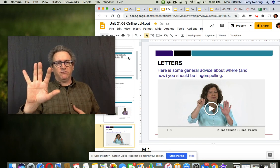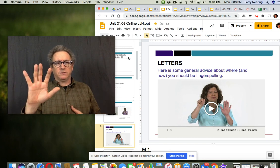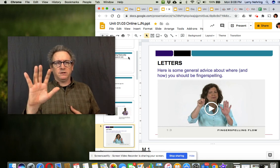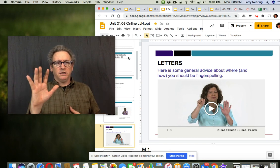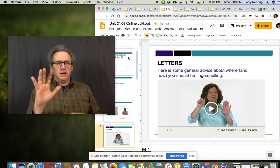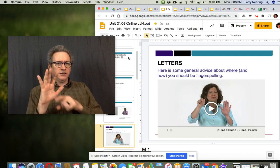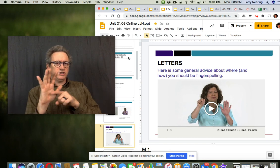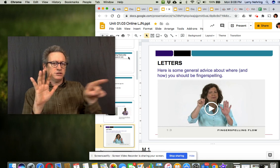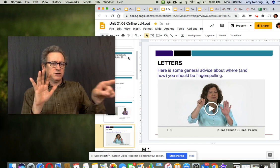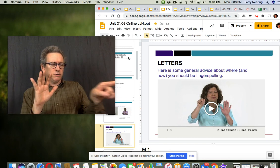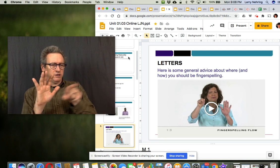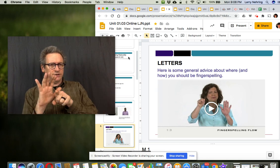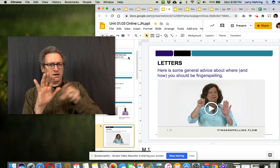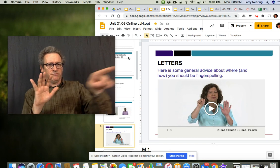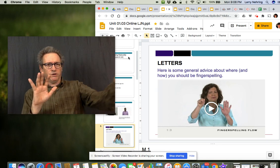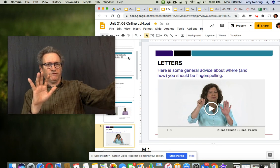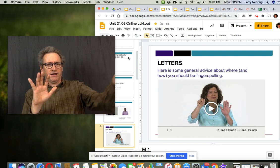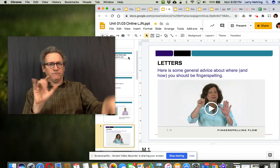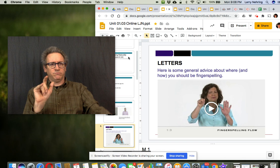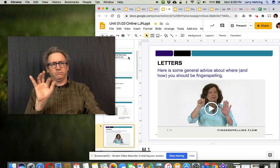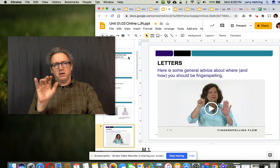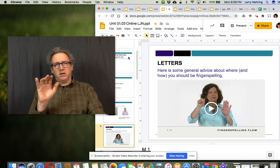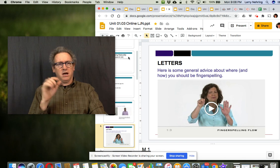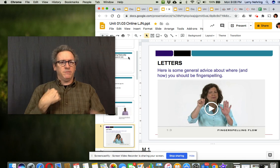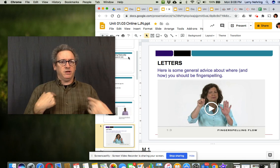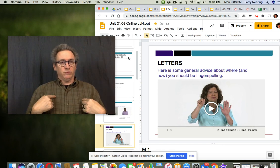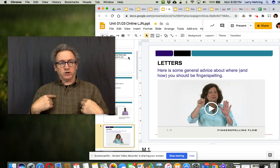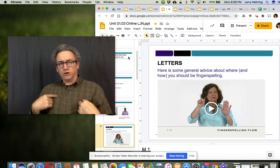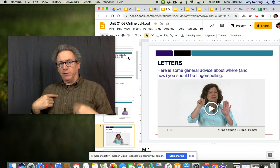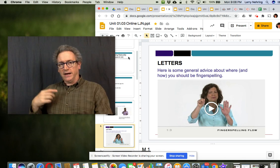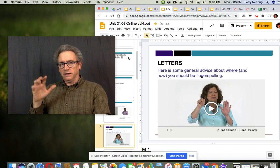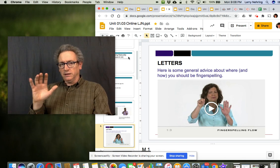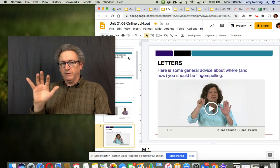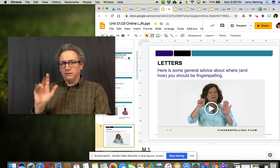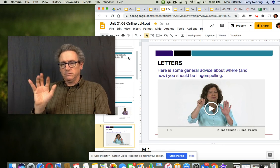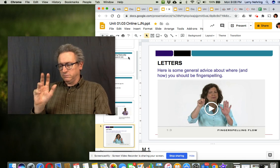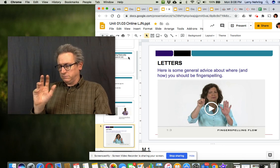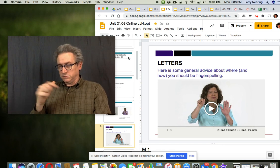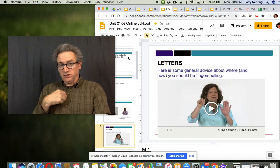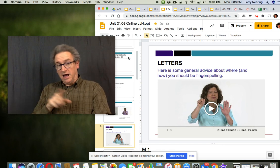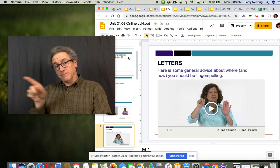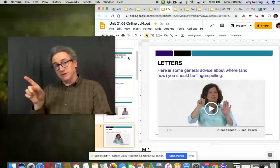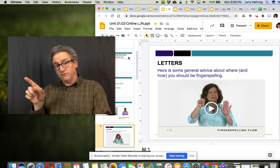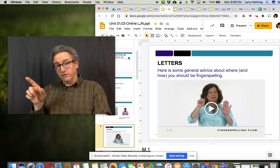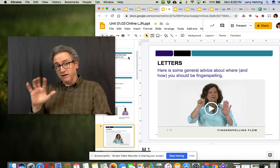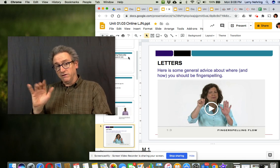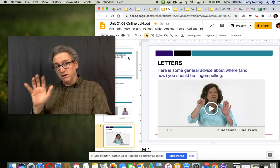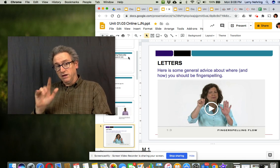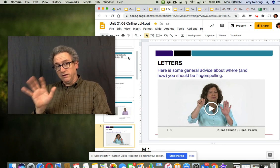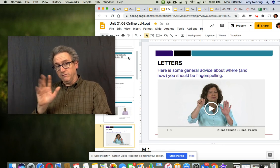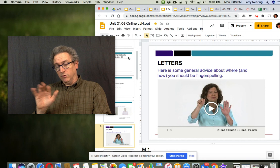absolutely forward. It should go a little bit on a 45. If you turn your body a little bit to the opposite